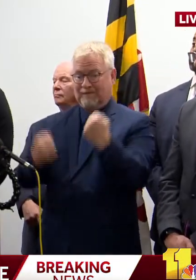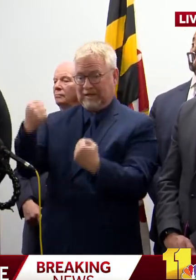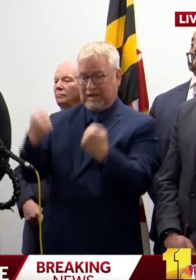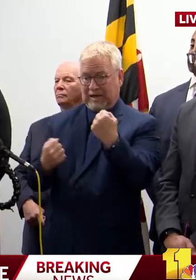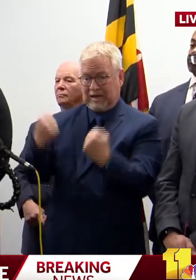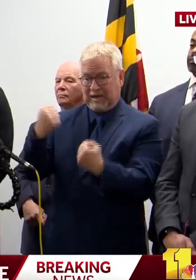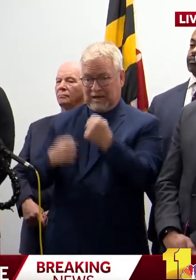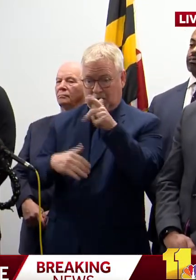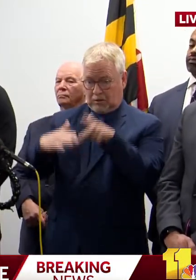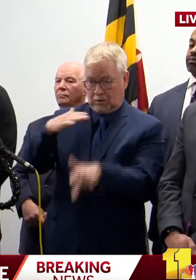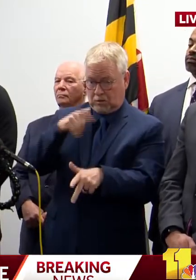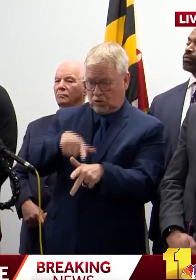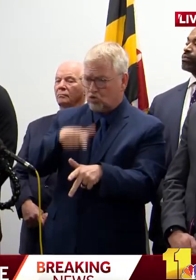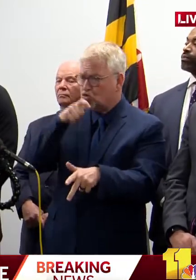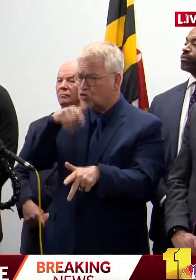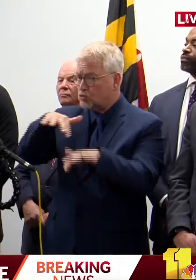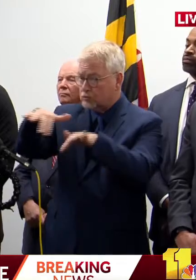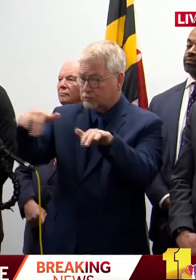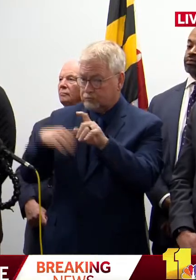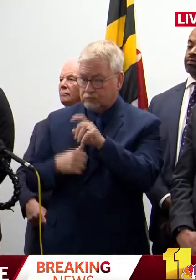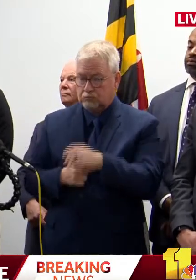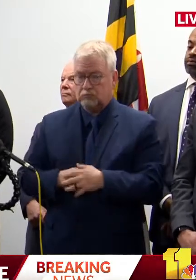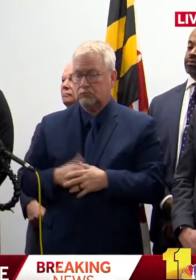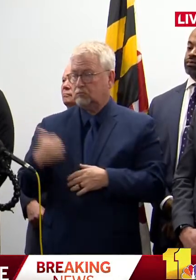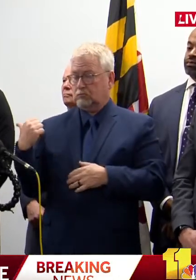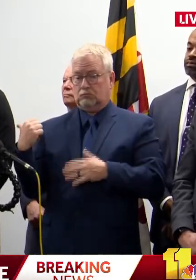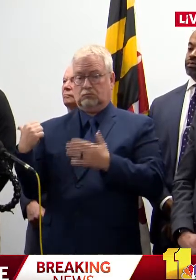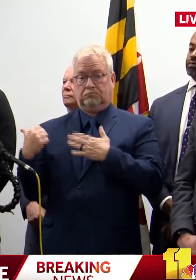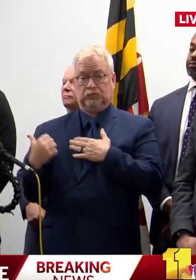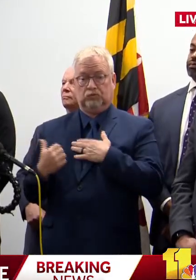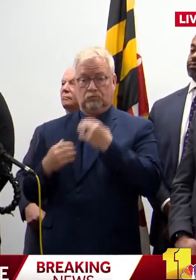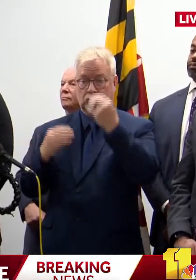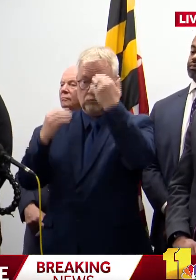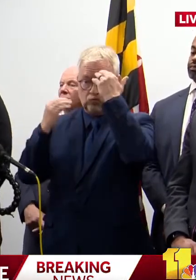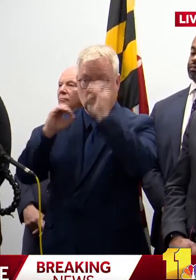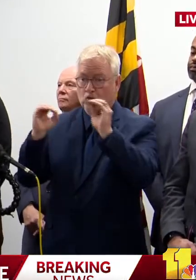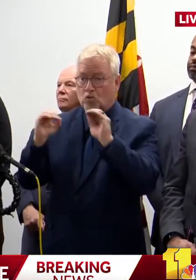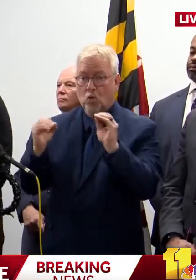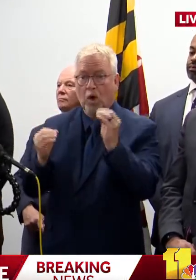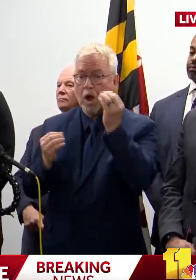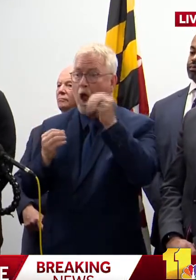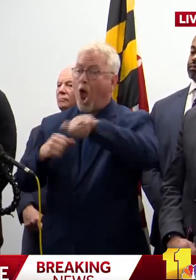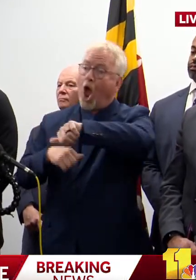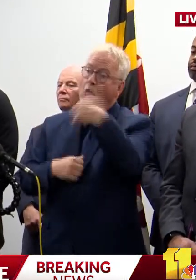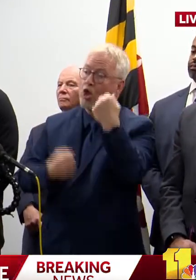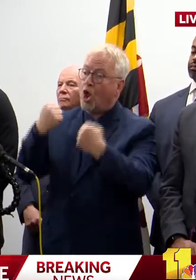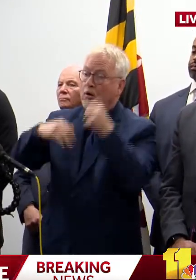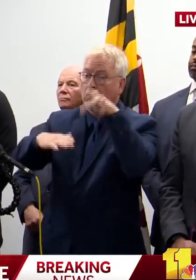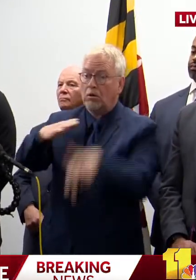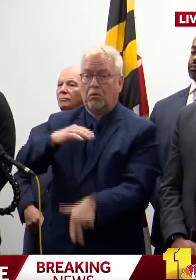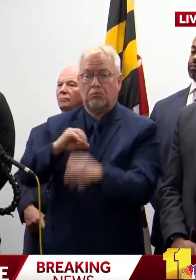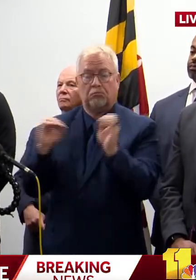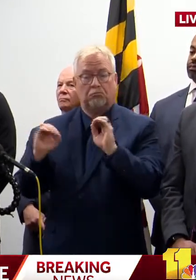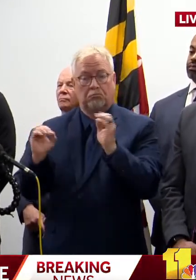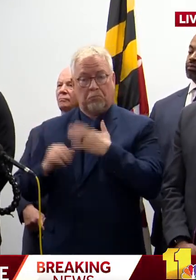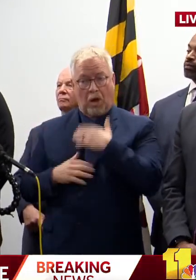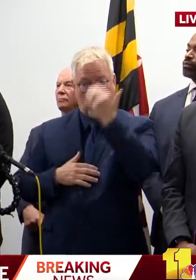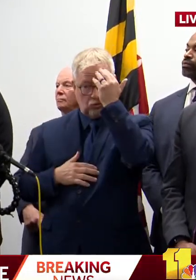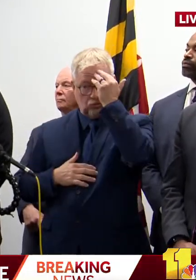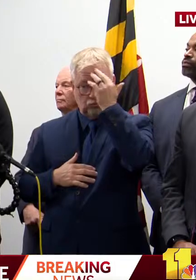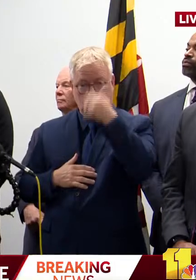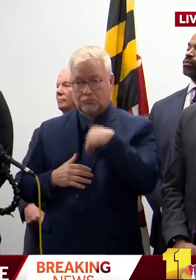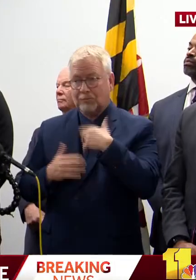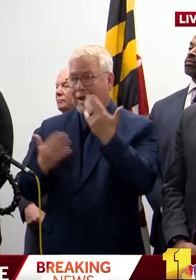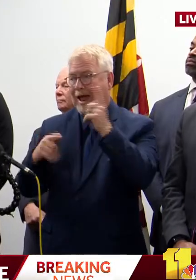information that we have as of right now is that there were no additional vehicles. There will still be a full investigation conducted, but we have